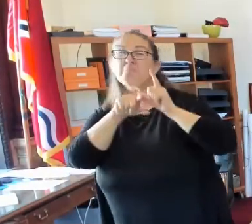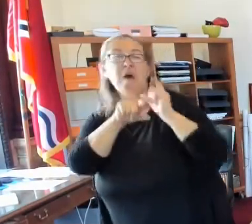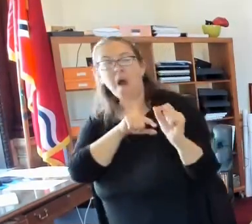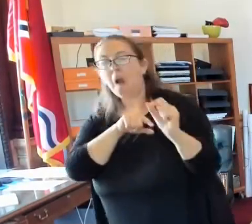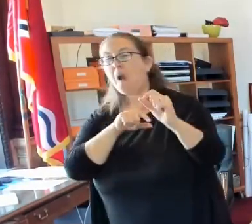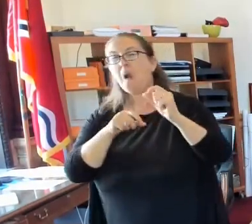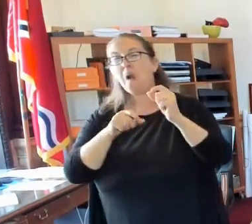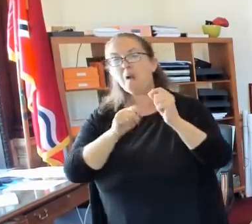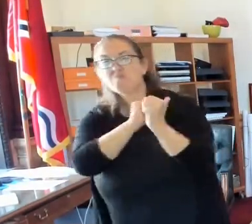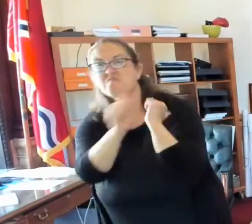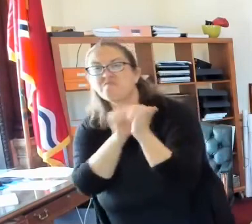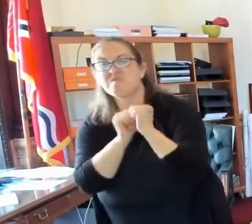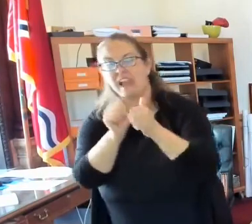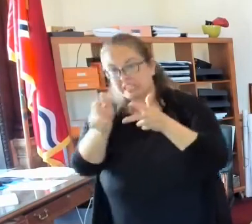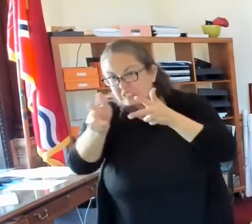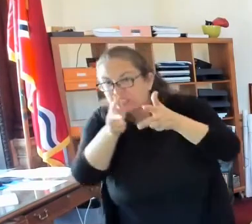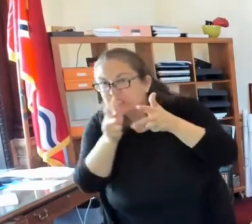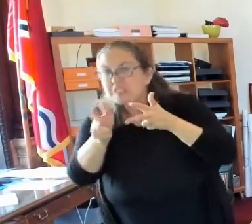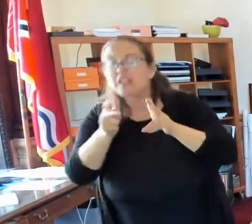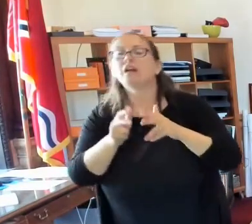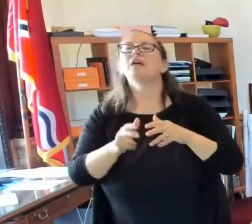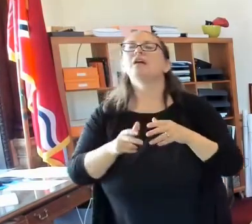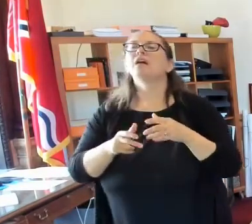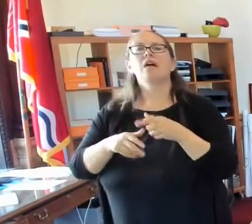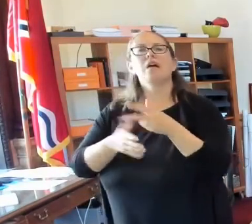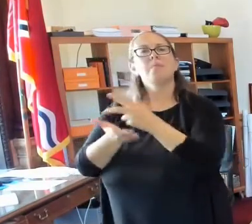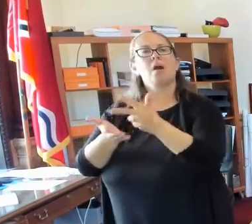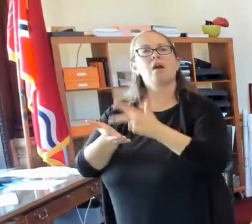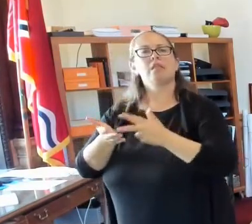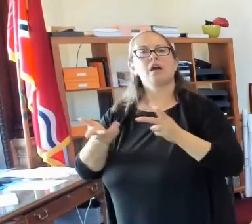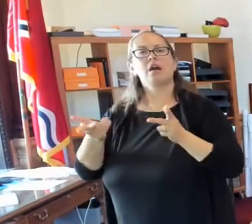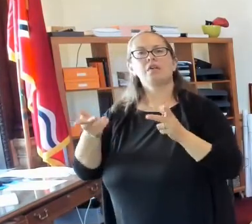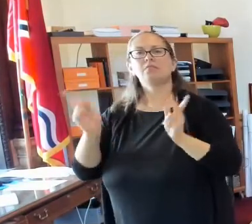racing, people doing donuts on parking lots.